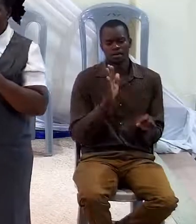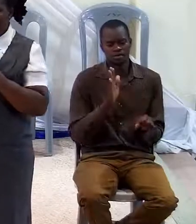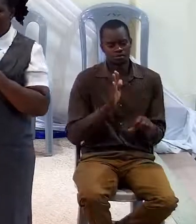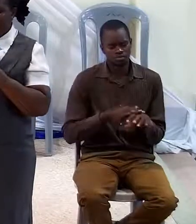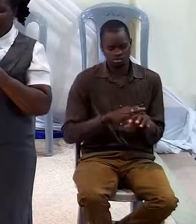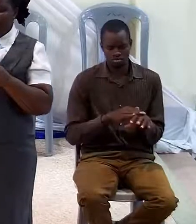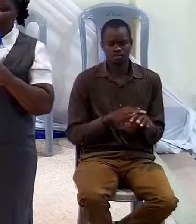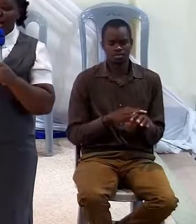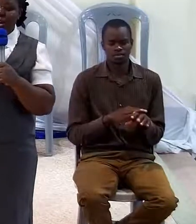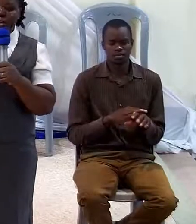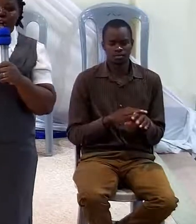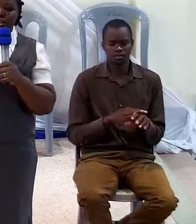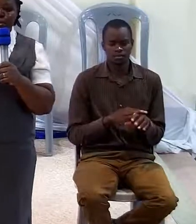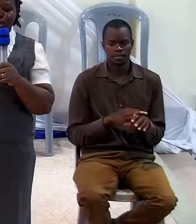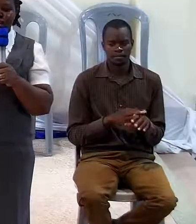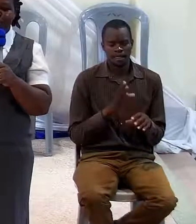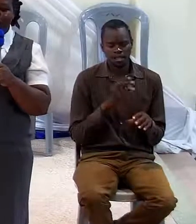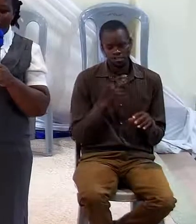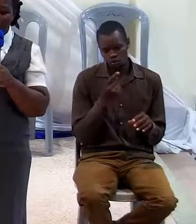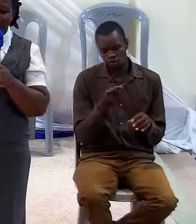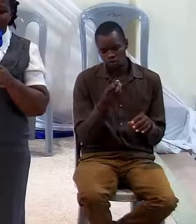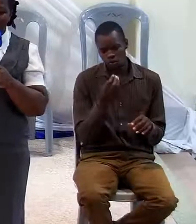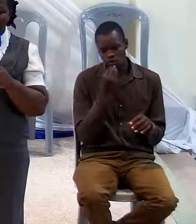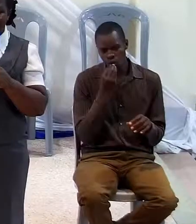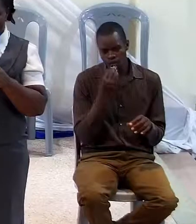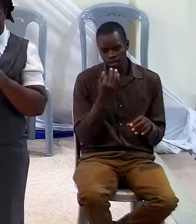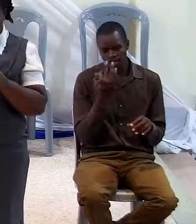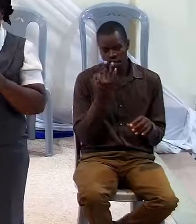eat 3 bananas at one sitting,